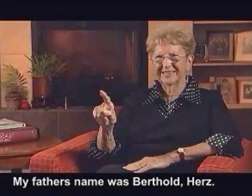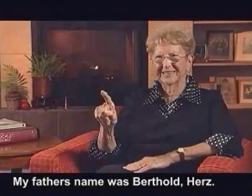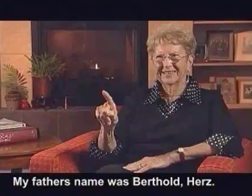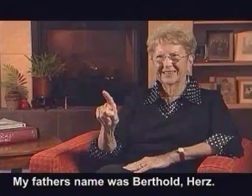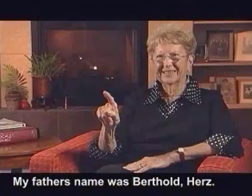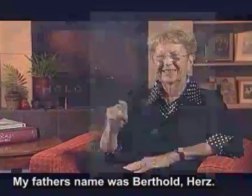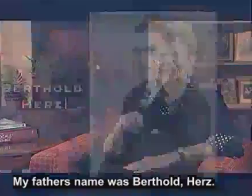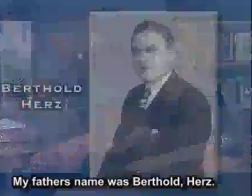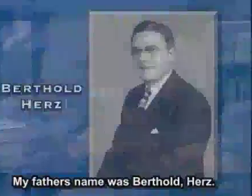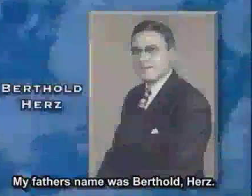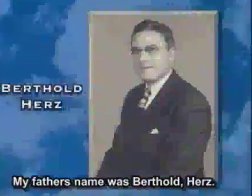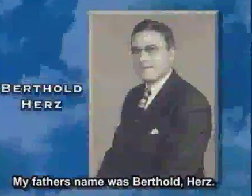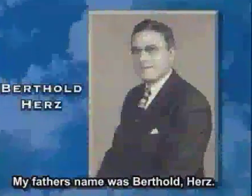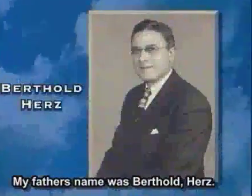Hertz.